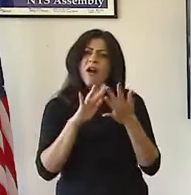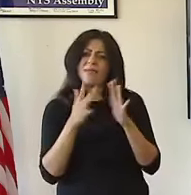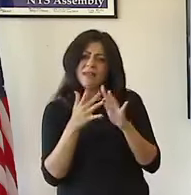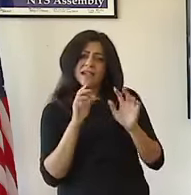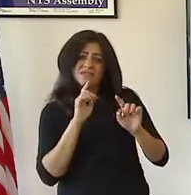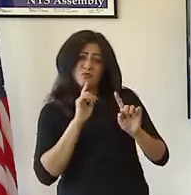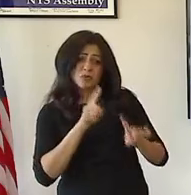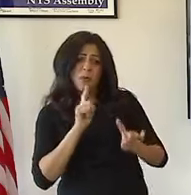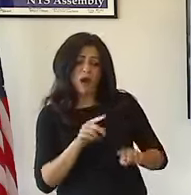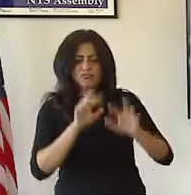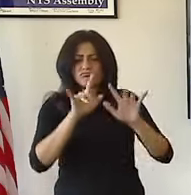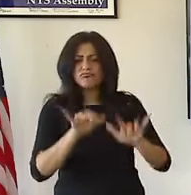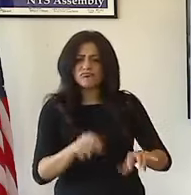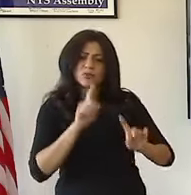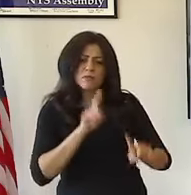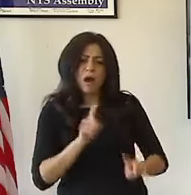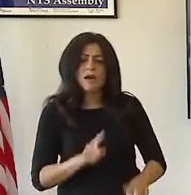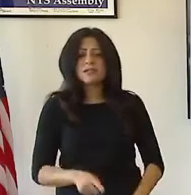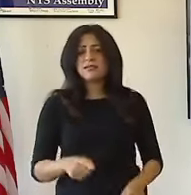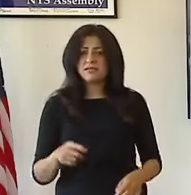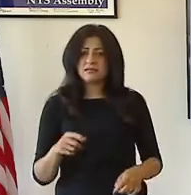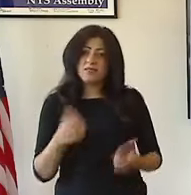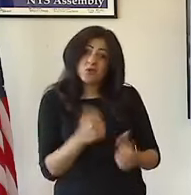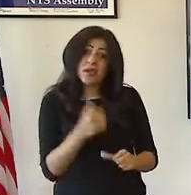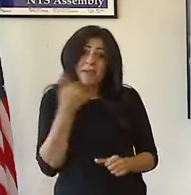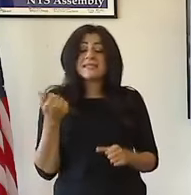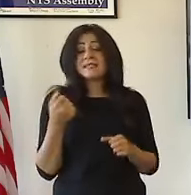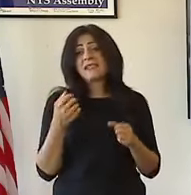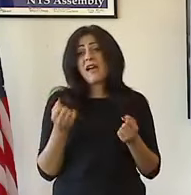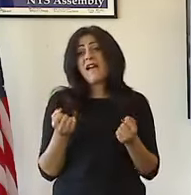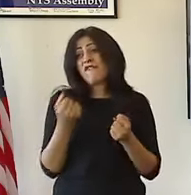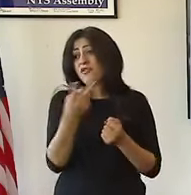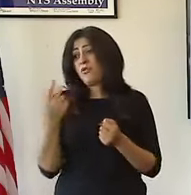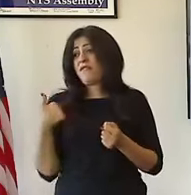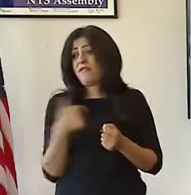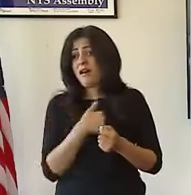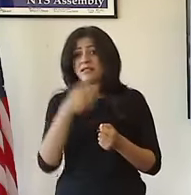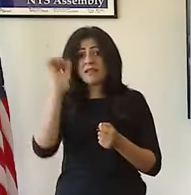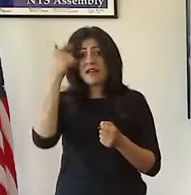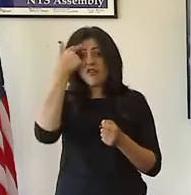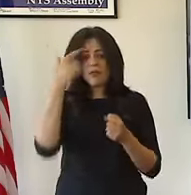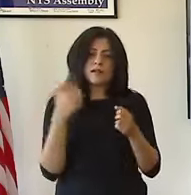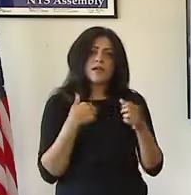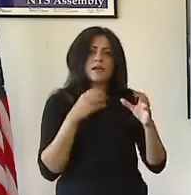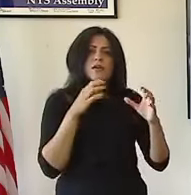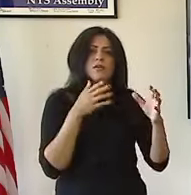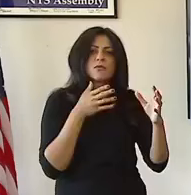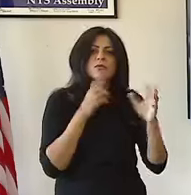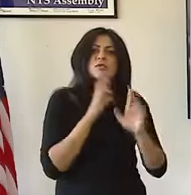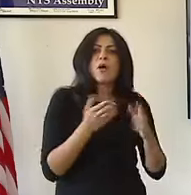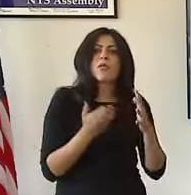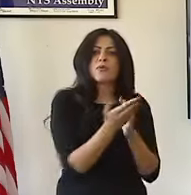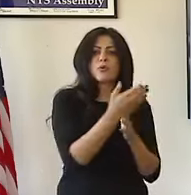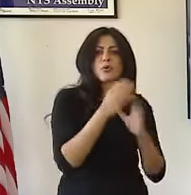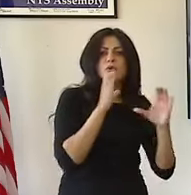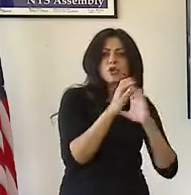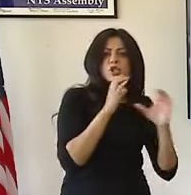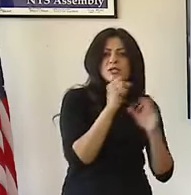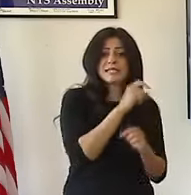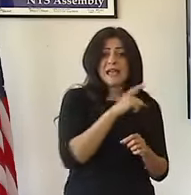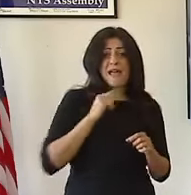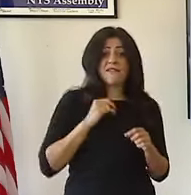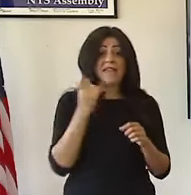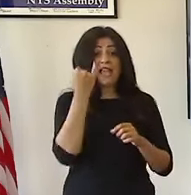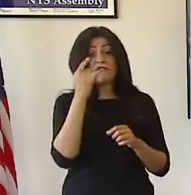you. There are a number of us in county government who respond through our communications staff. If you're tagging me on Facebook, I